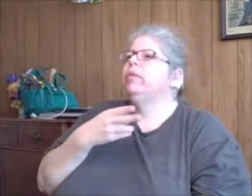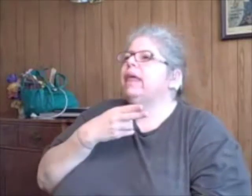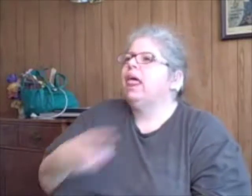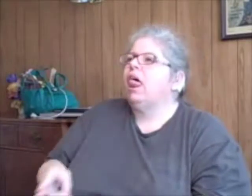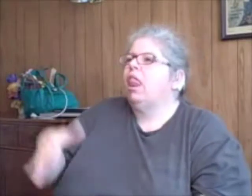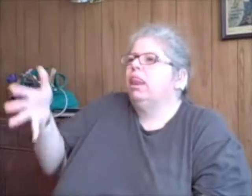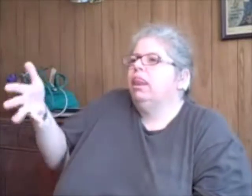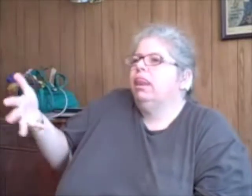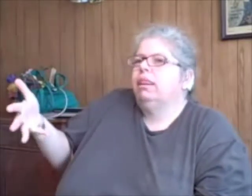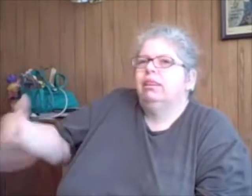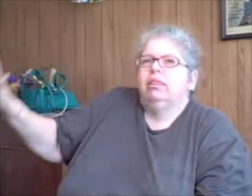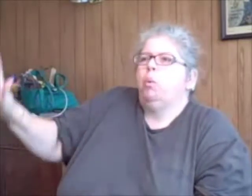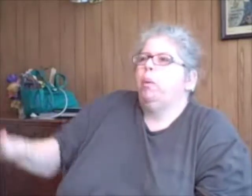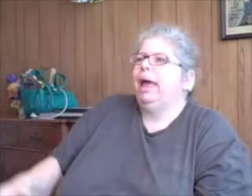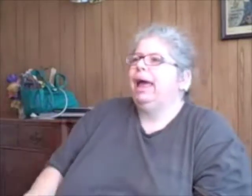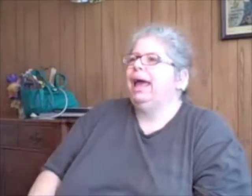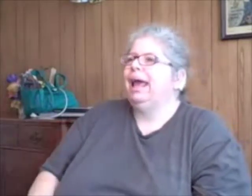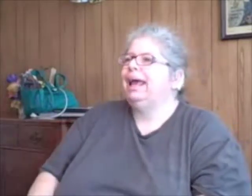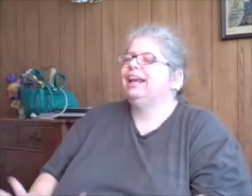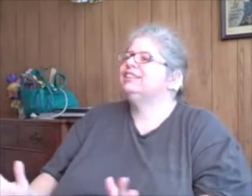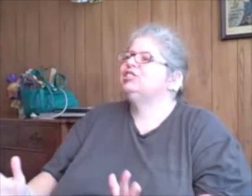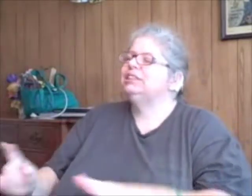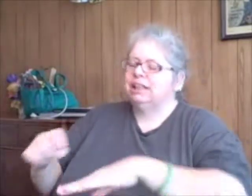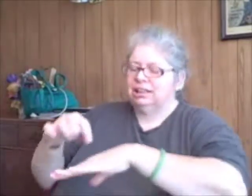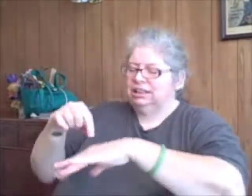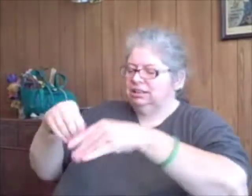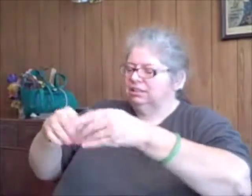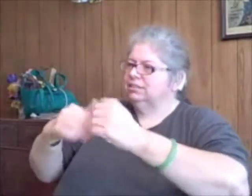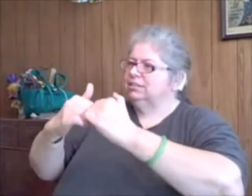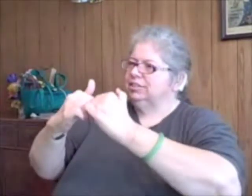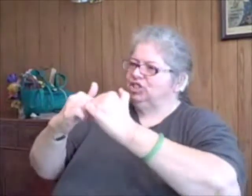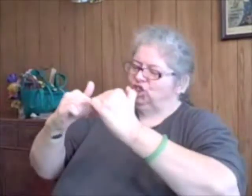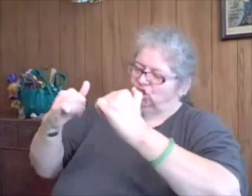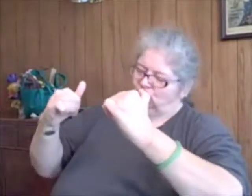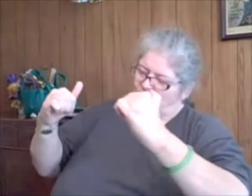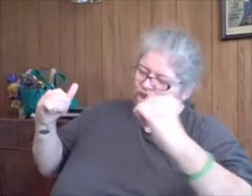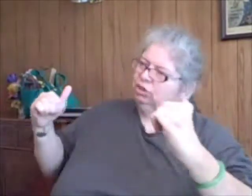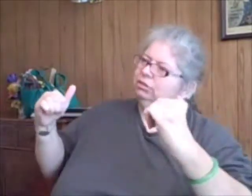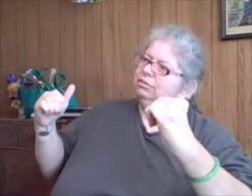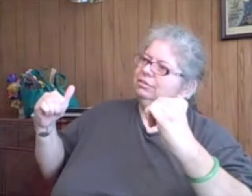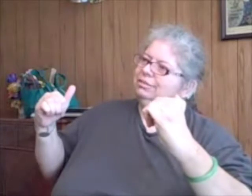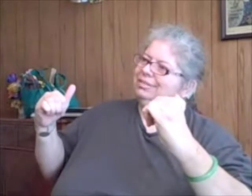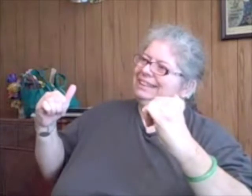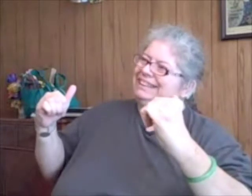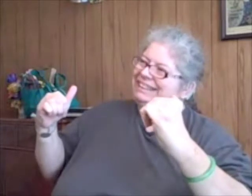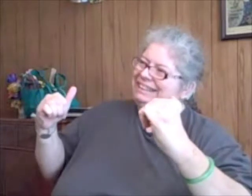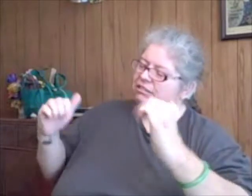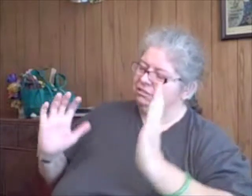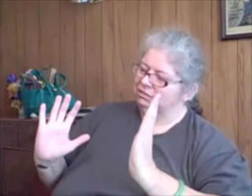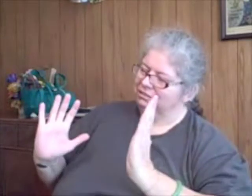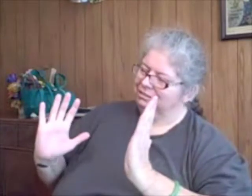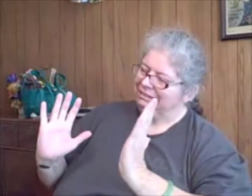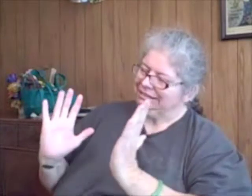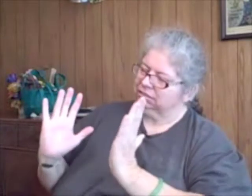away? And the therapist said, I have to be introspective, and little by little, I can push it away from